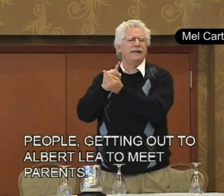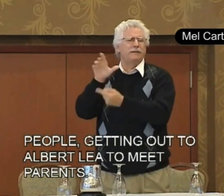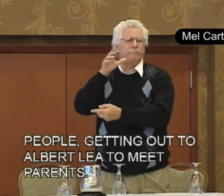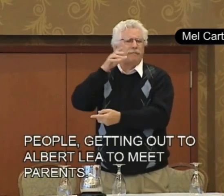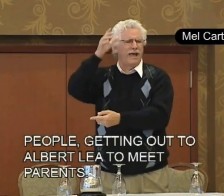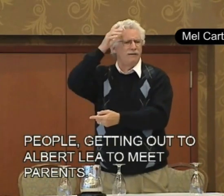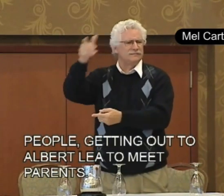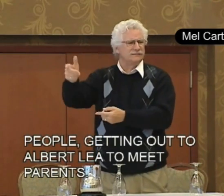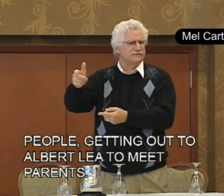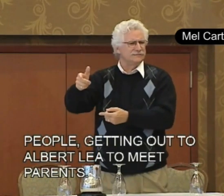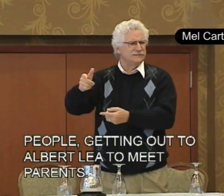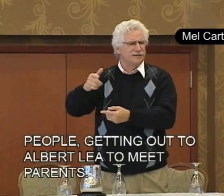to meet parents